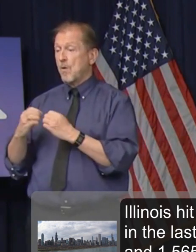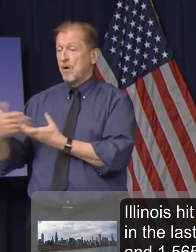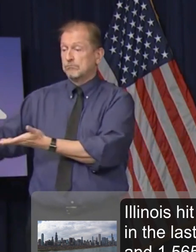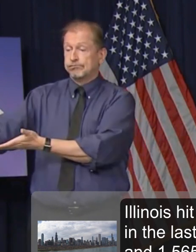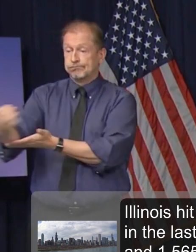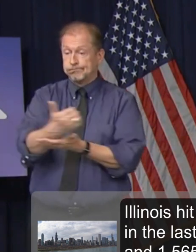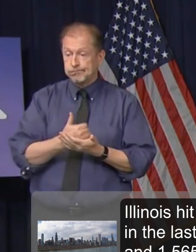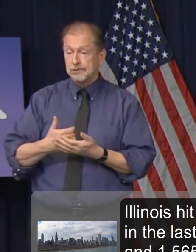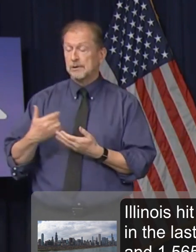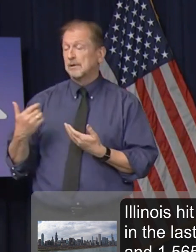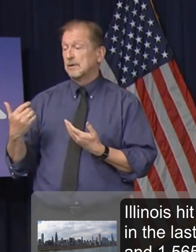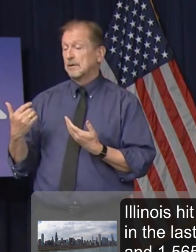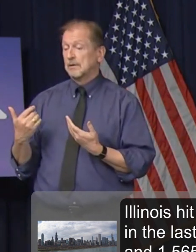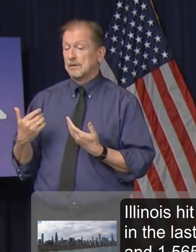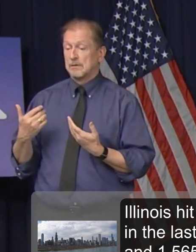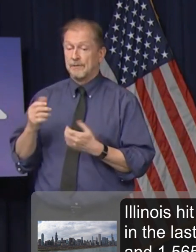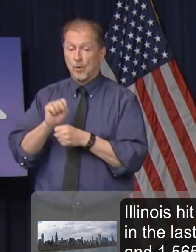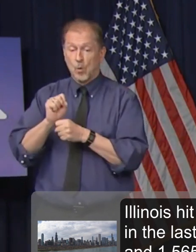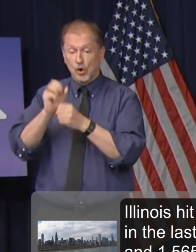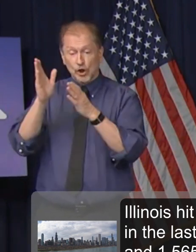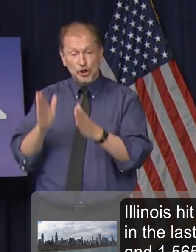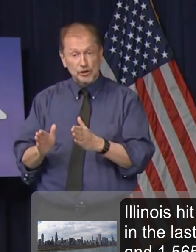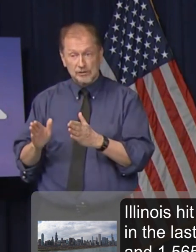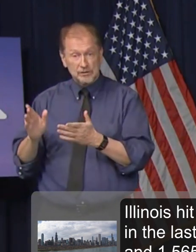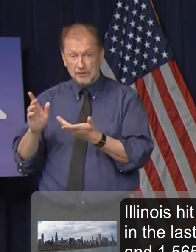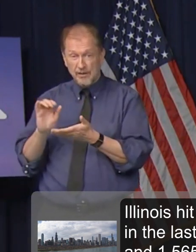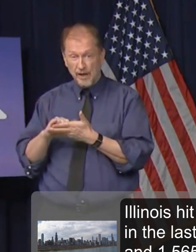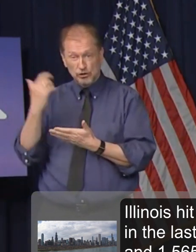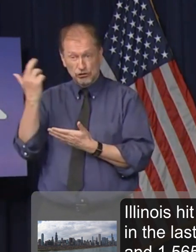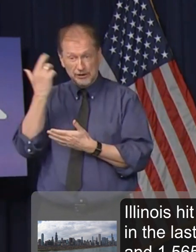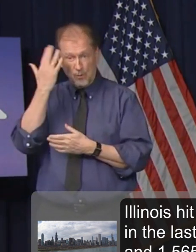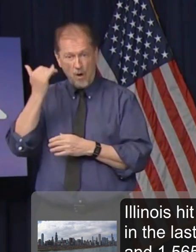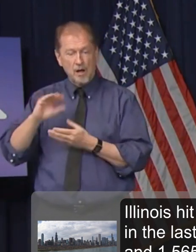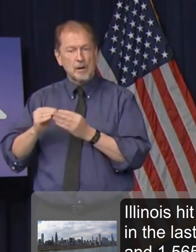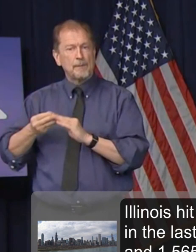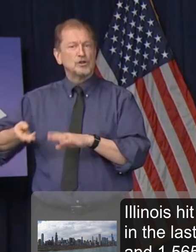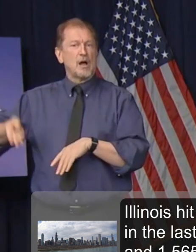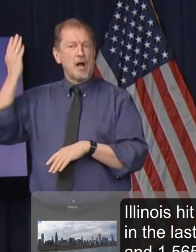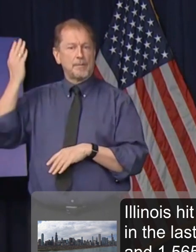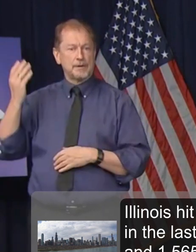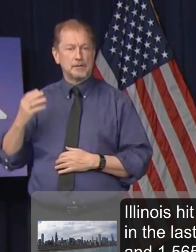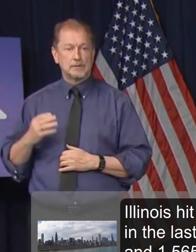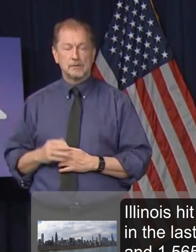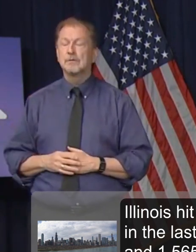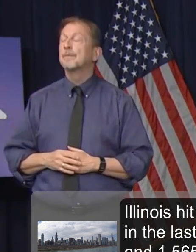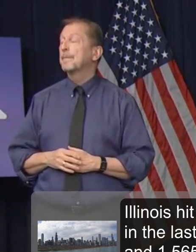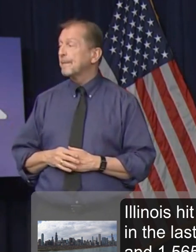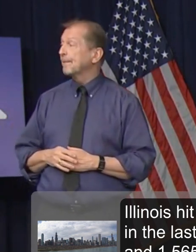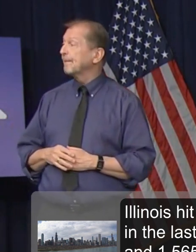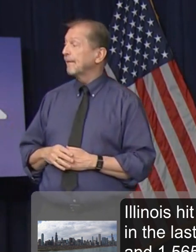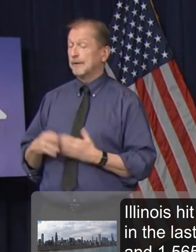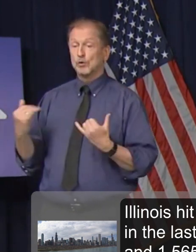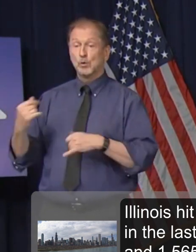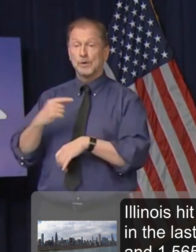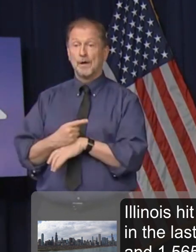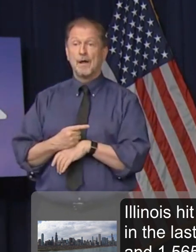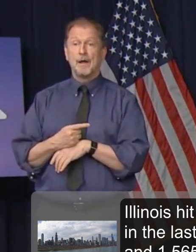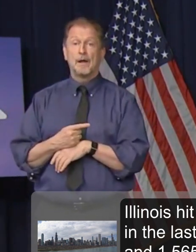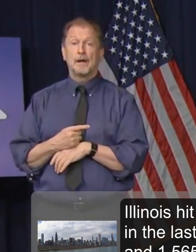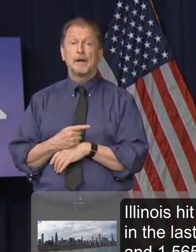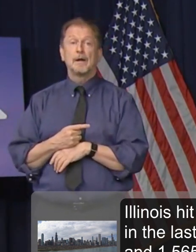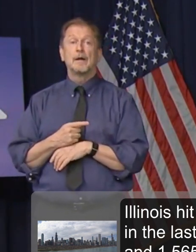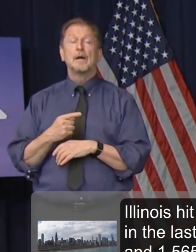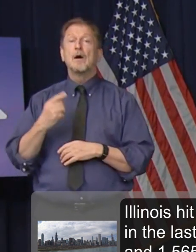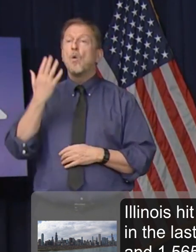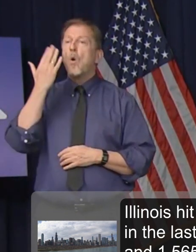essential worker tests to the state? That's the first half. Let's do the first half. Well, the most important thing that happened today that led